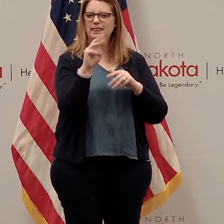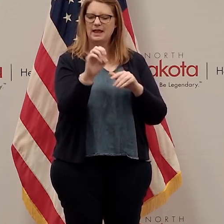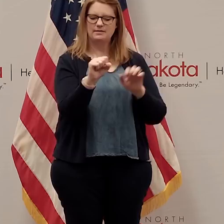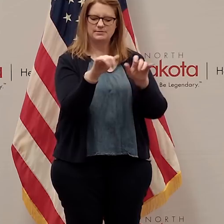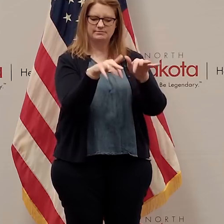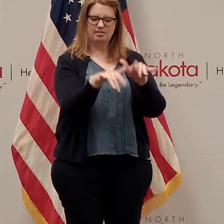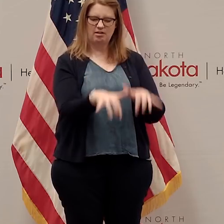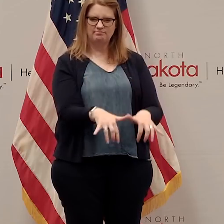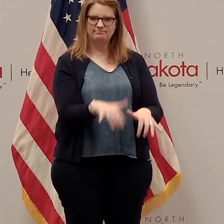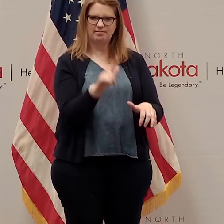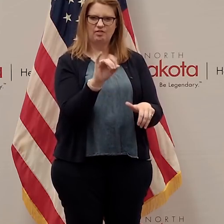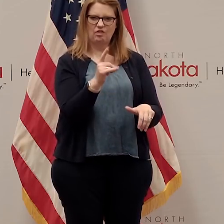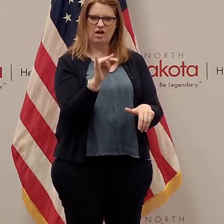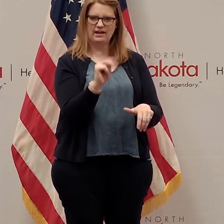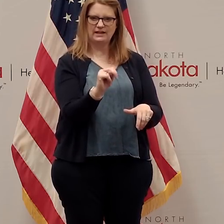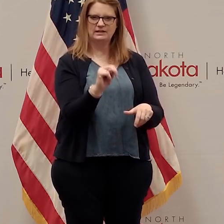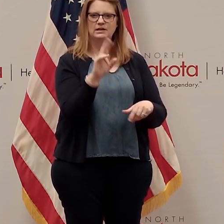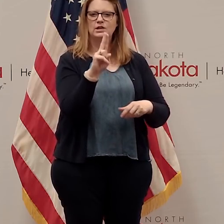entry or the